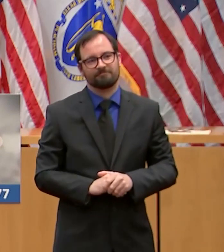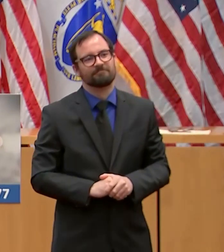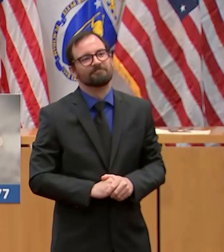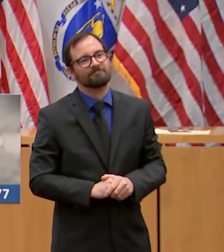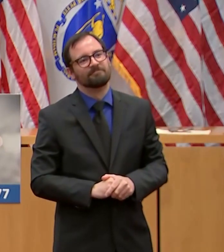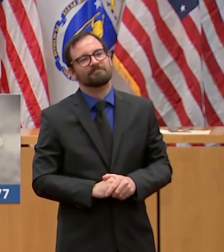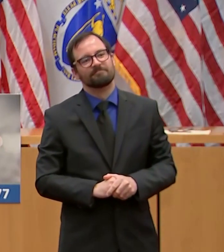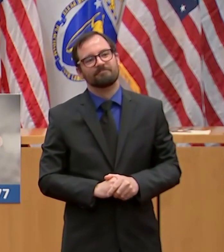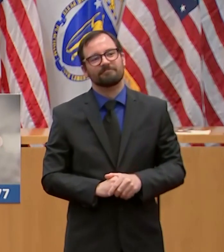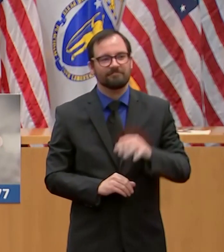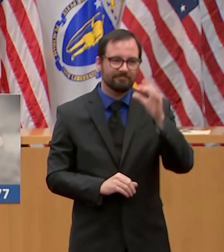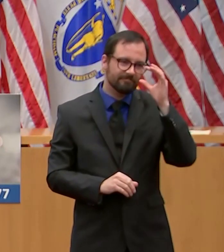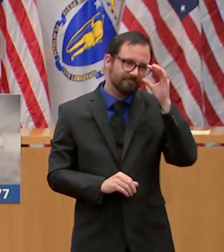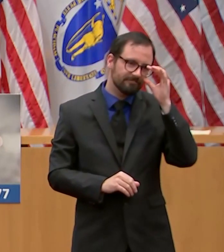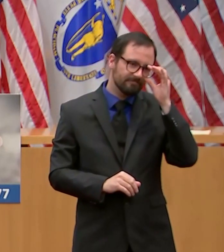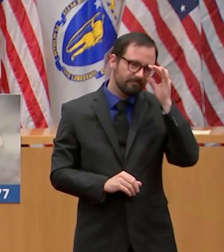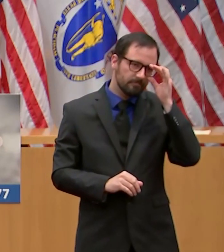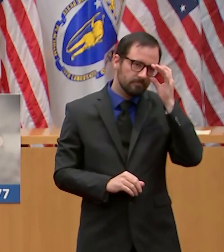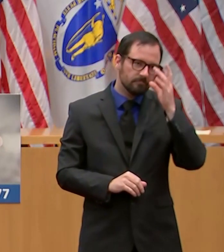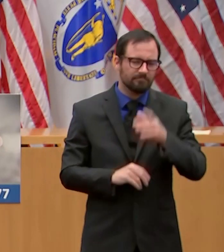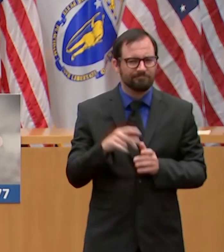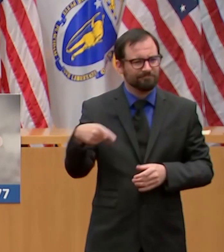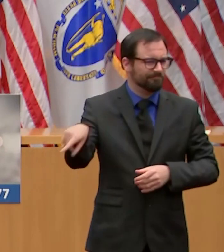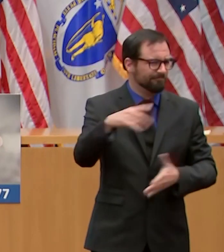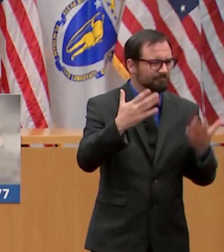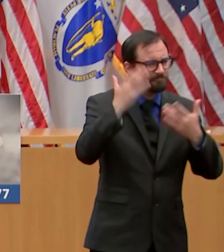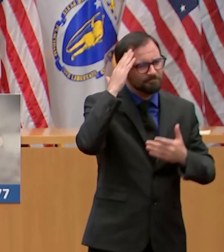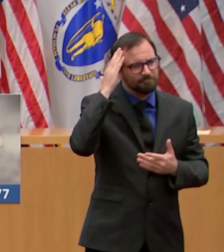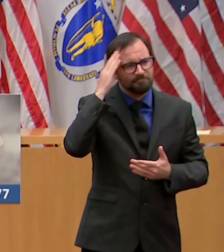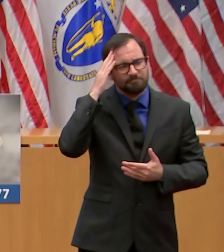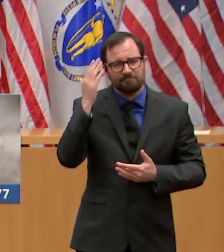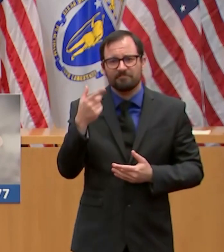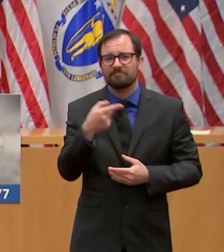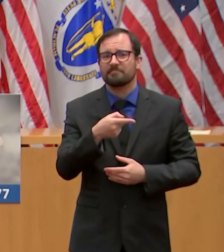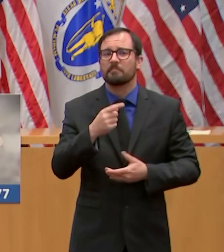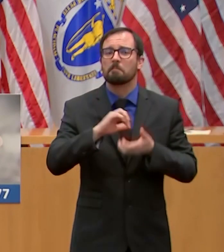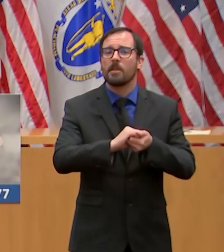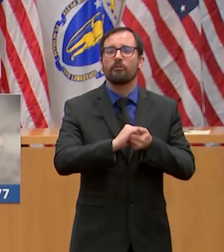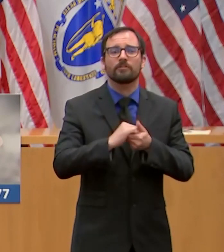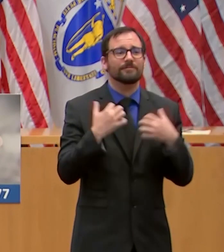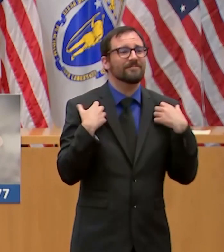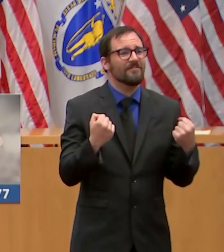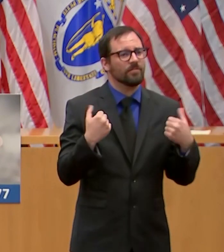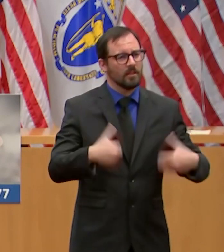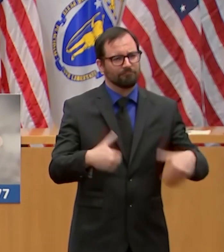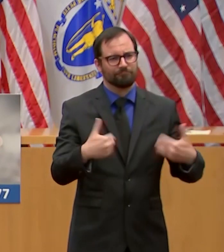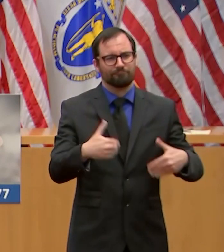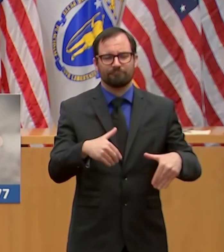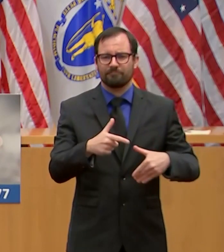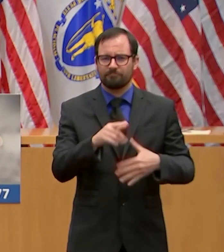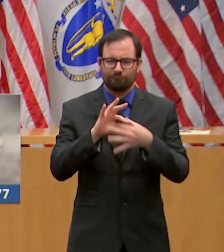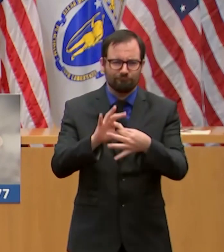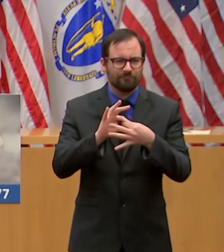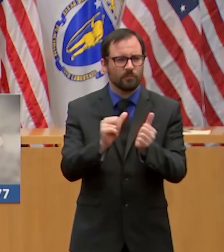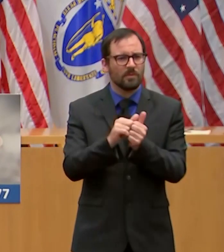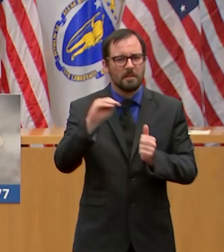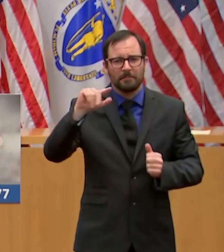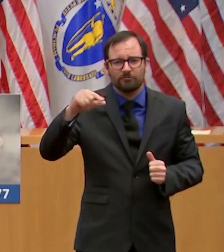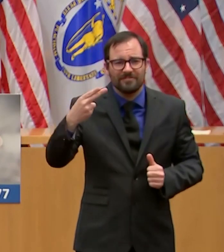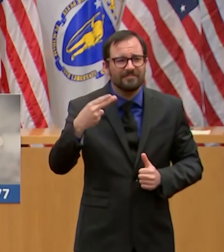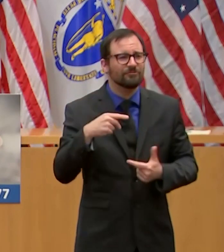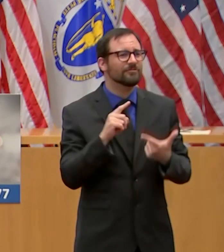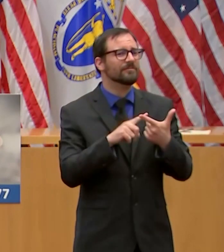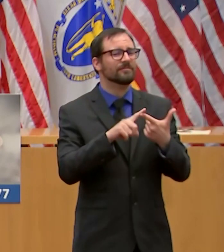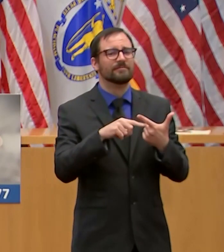and the Brigham among them, are some of their very best in the world. Partners' clinical effort at the Convention Center is called Boston Hope,